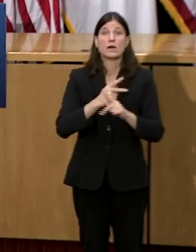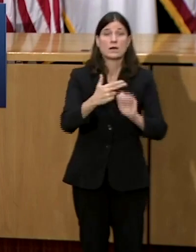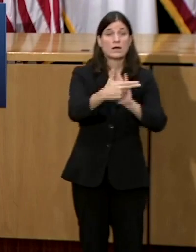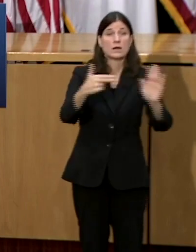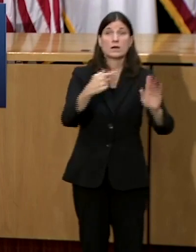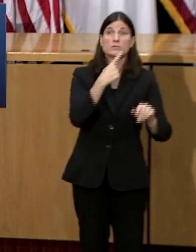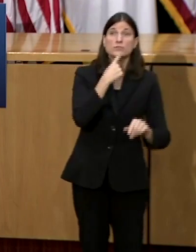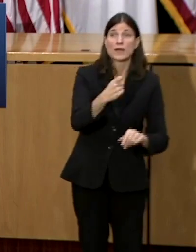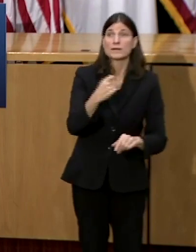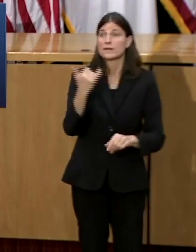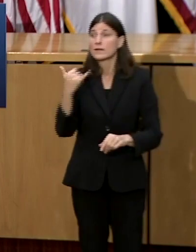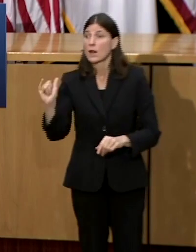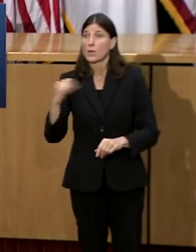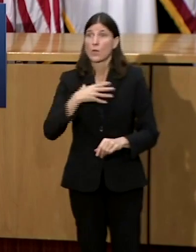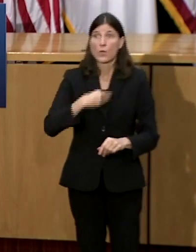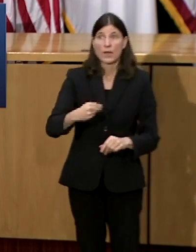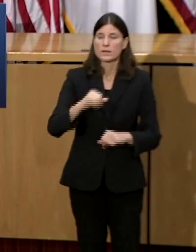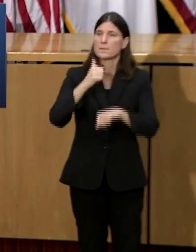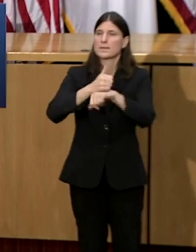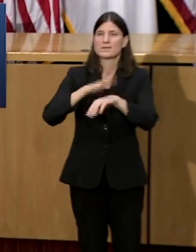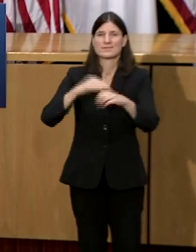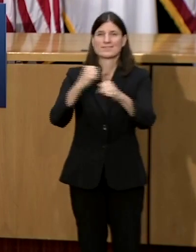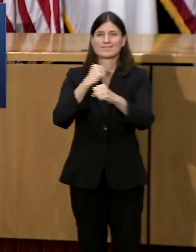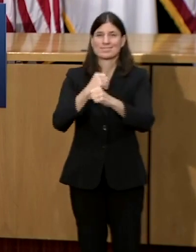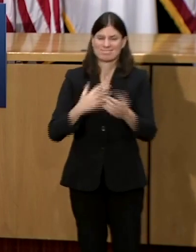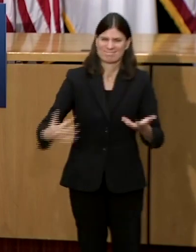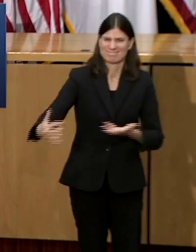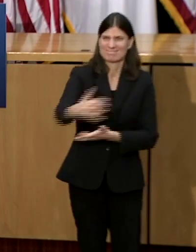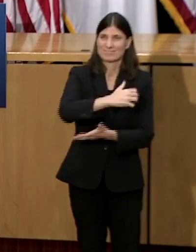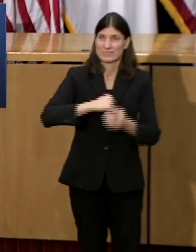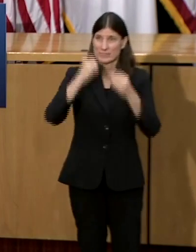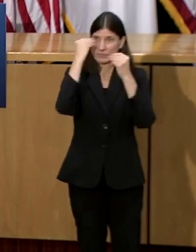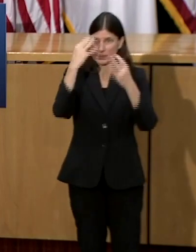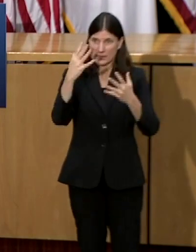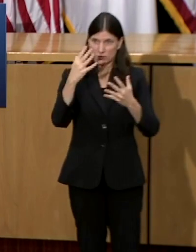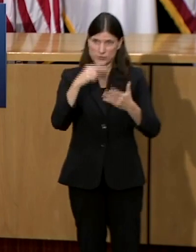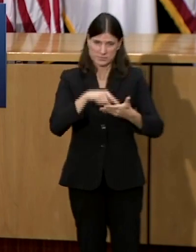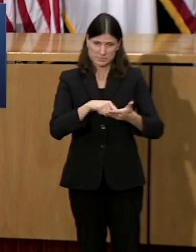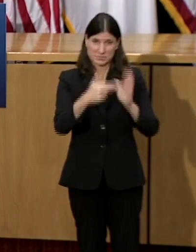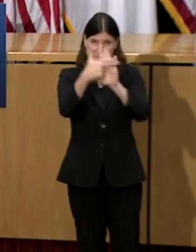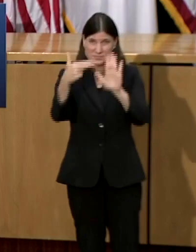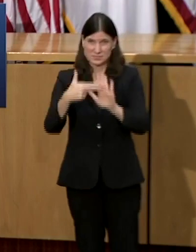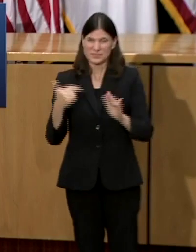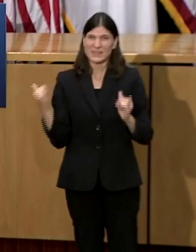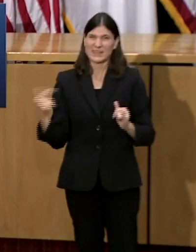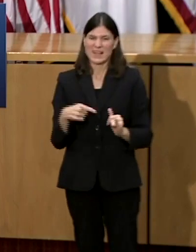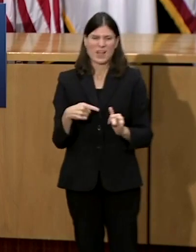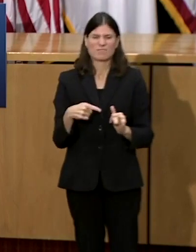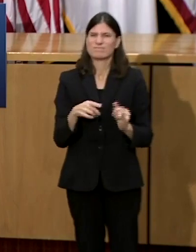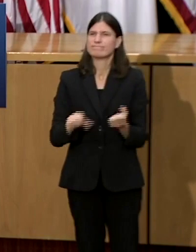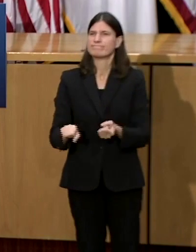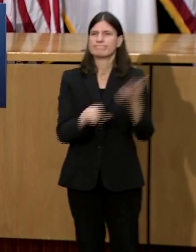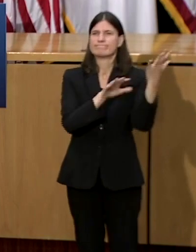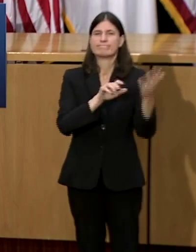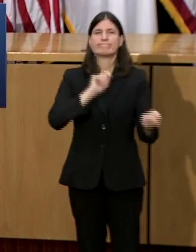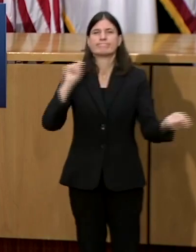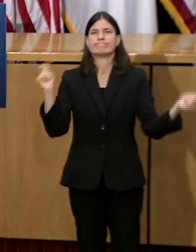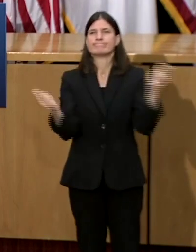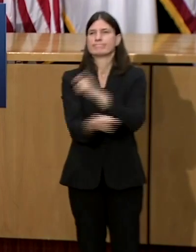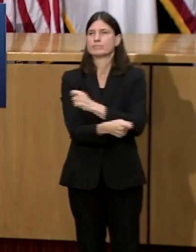metrics, testing in Massachusetts has more than doubled, making a single case-based metric less reflective of the overall